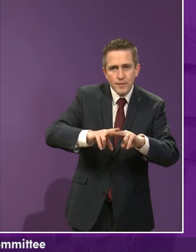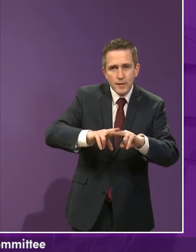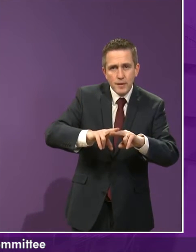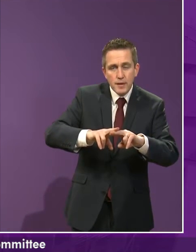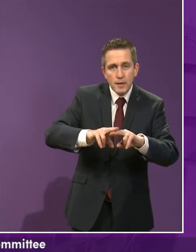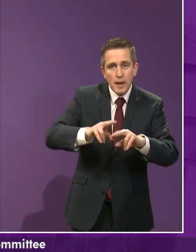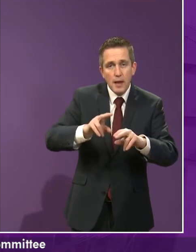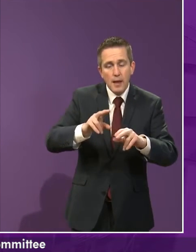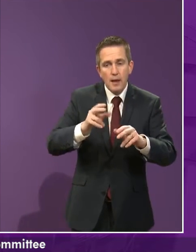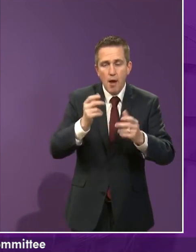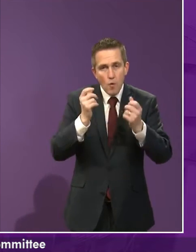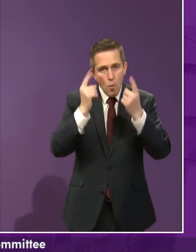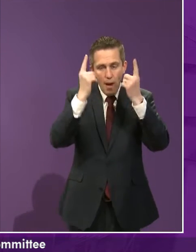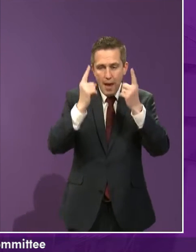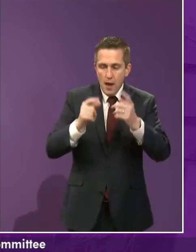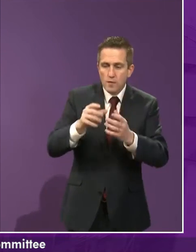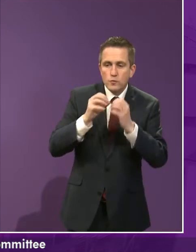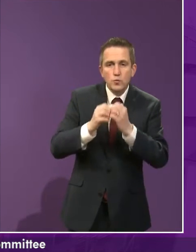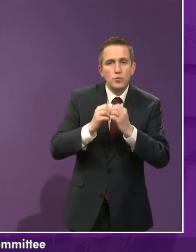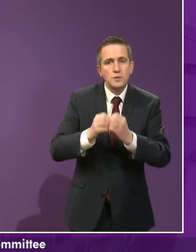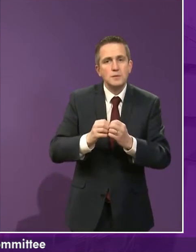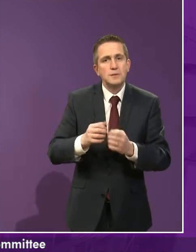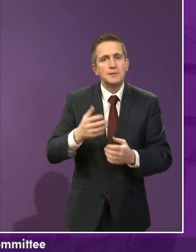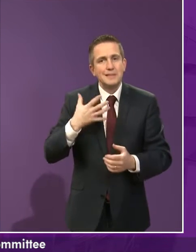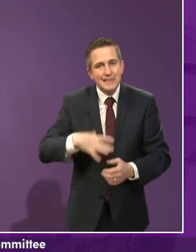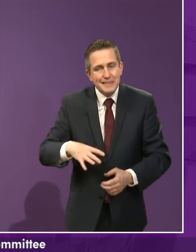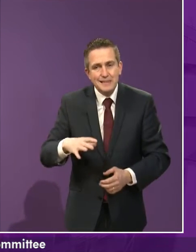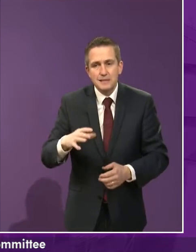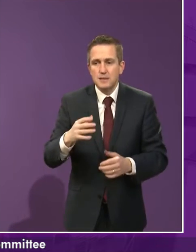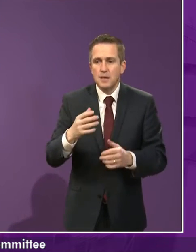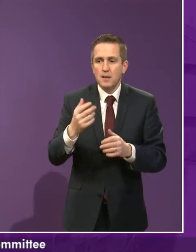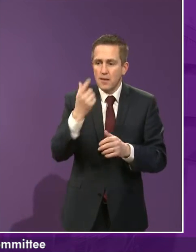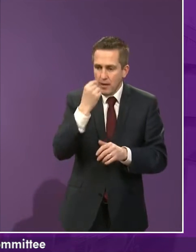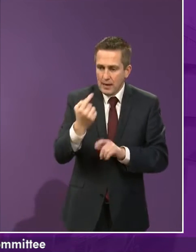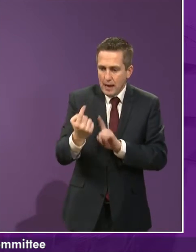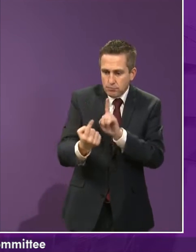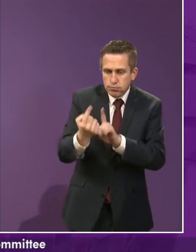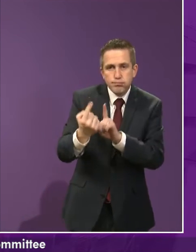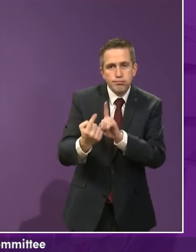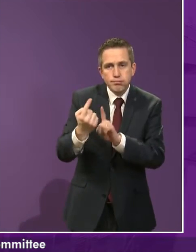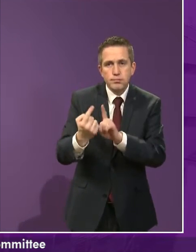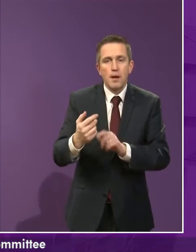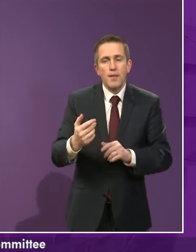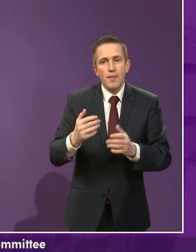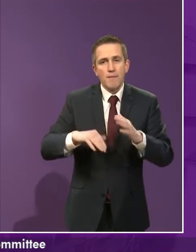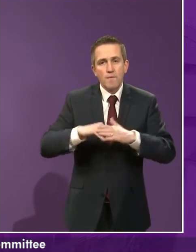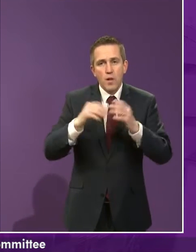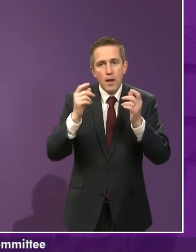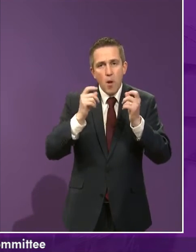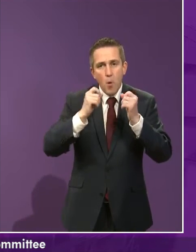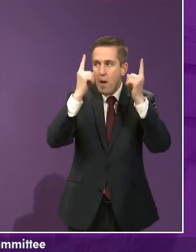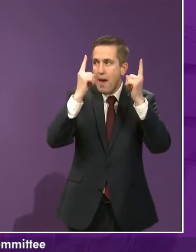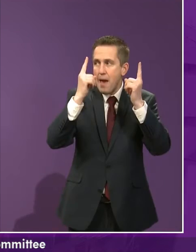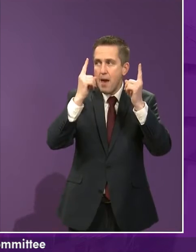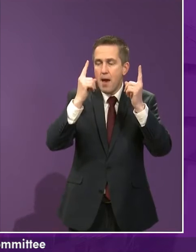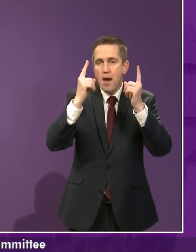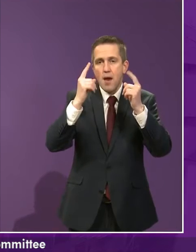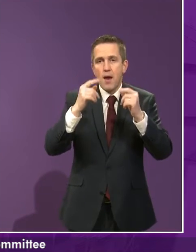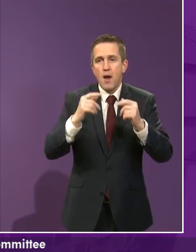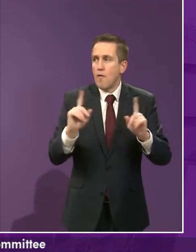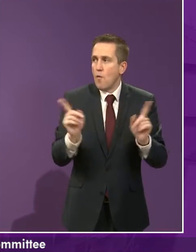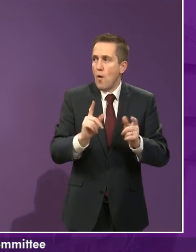including perhaps the one-to-one teaching staff, are on board, are taking on